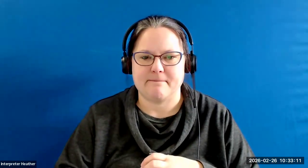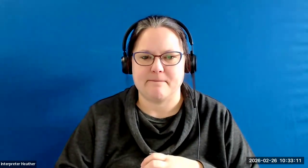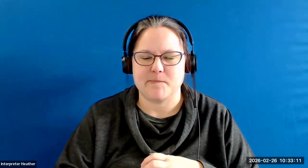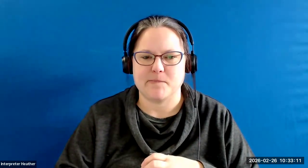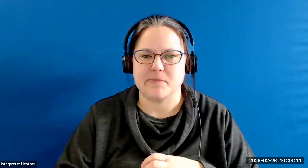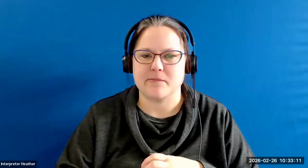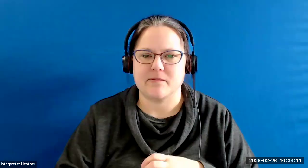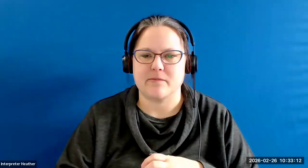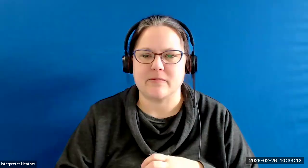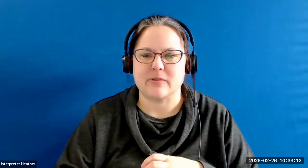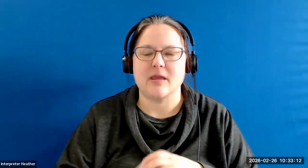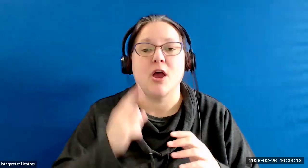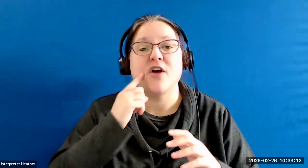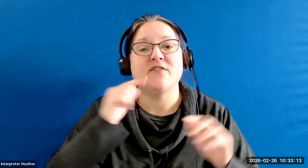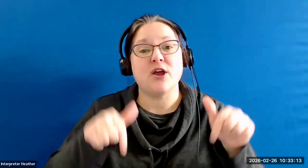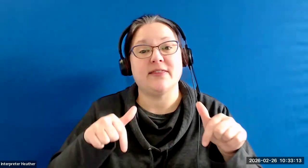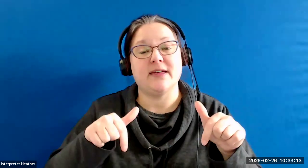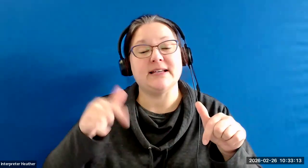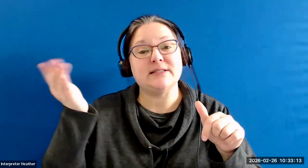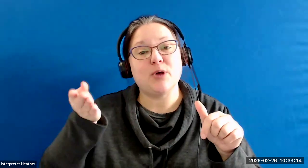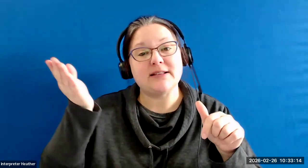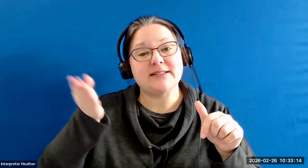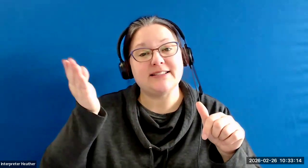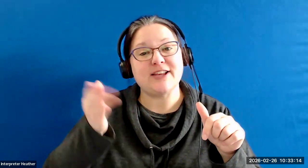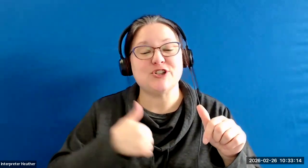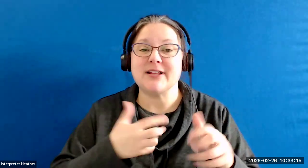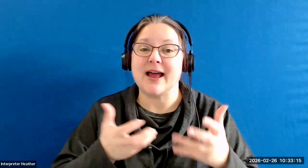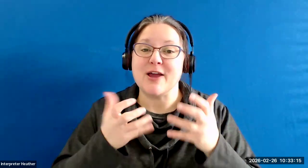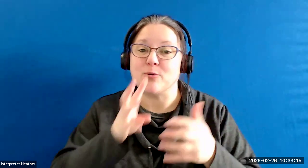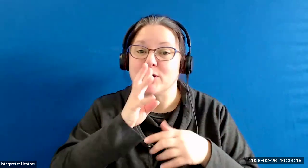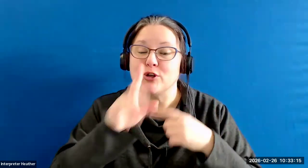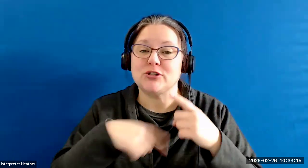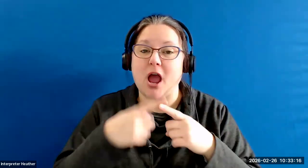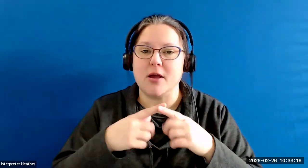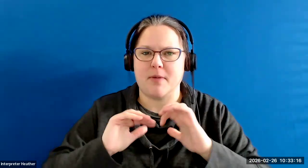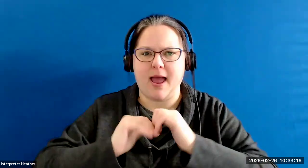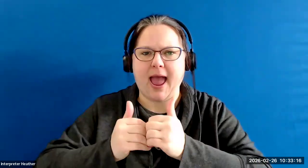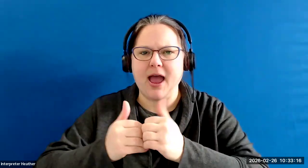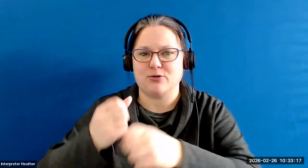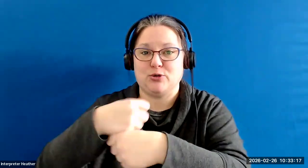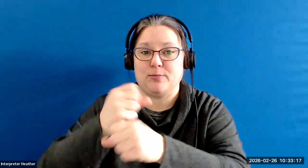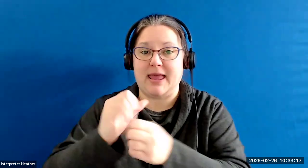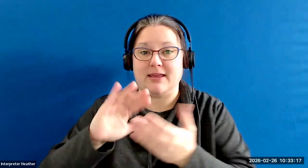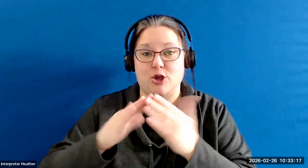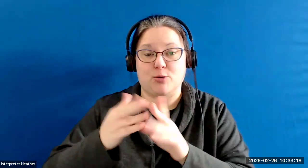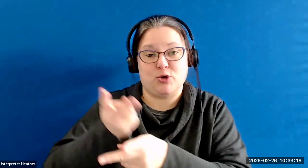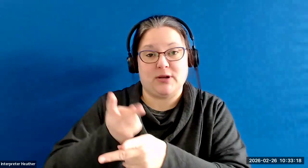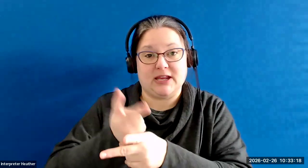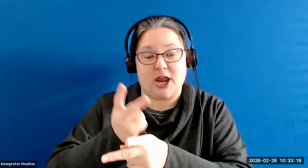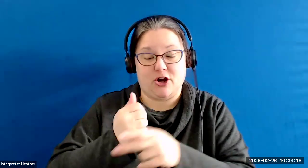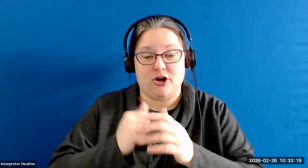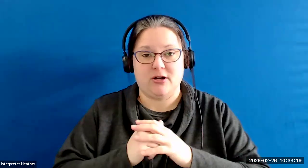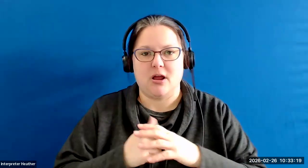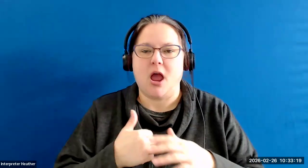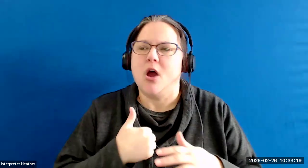in this conversation, I wanted to talk about fostering communities of care. So when we say